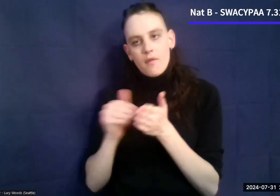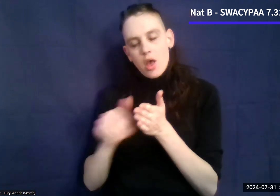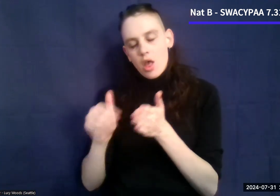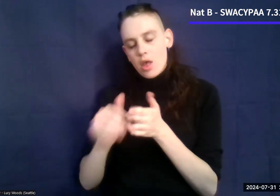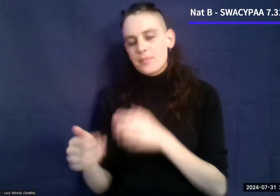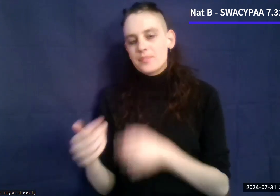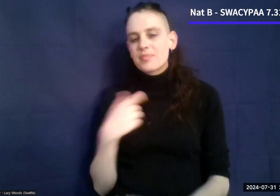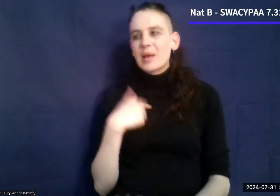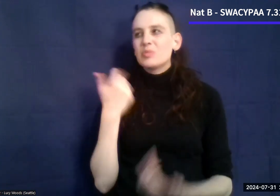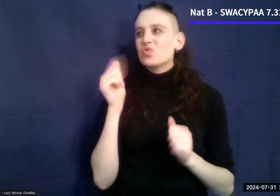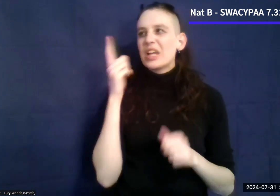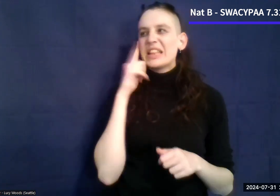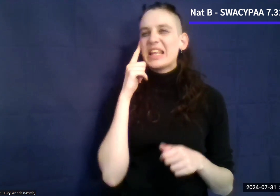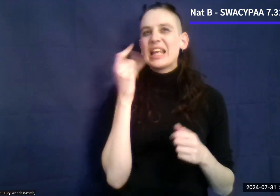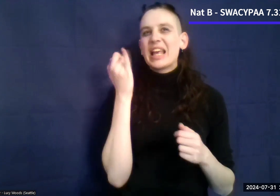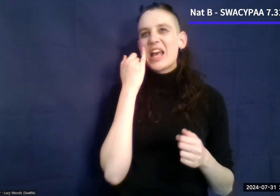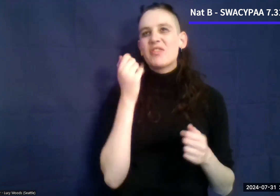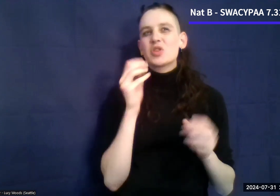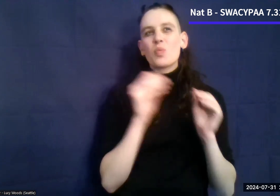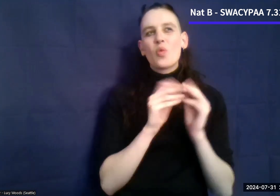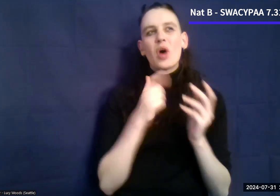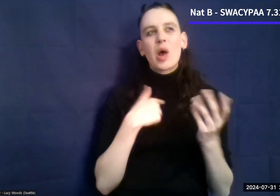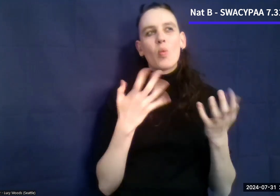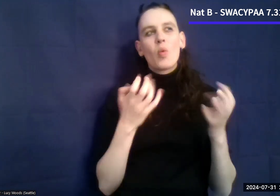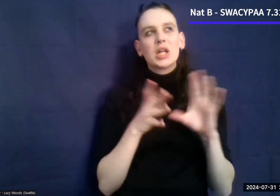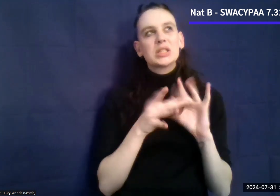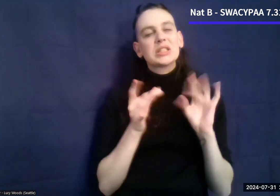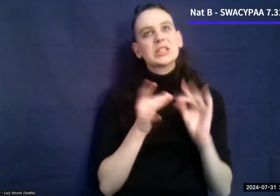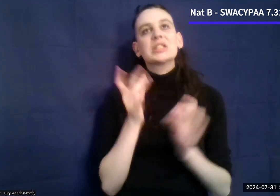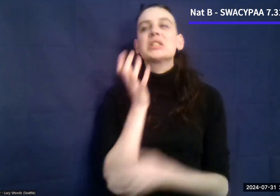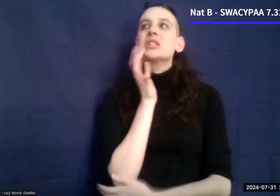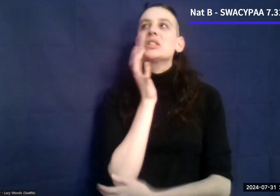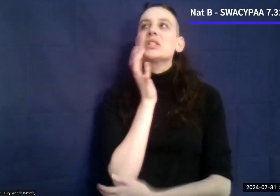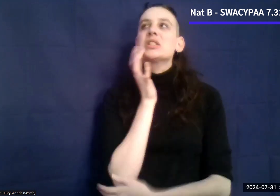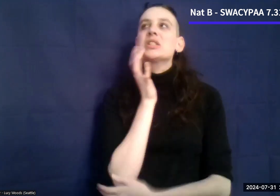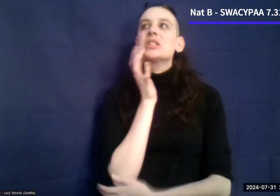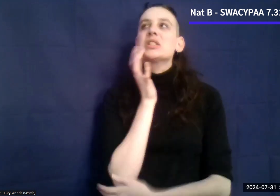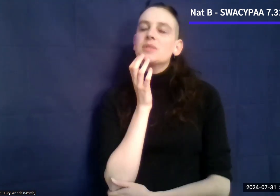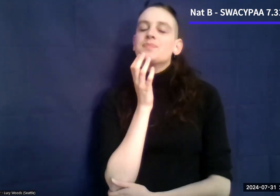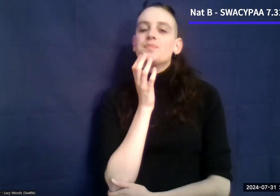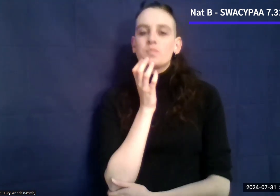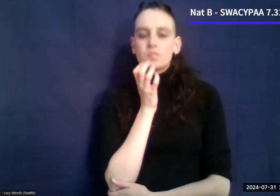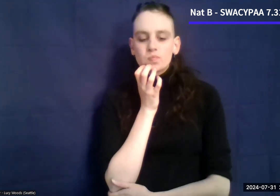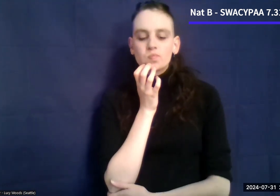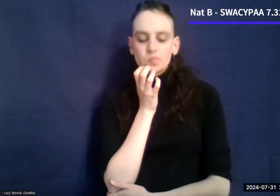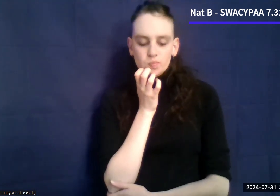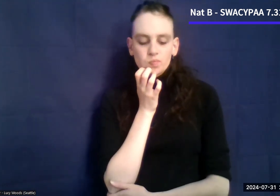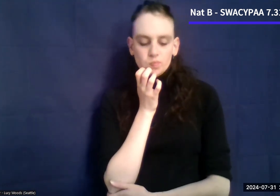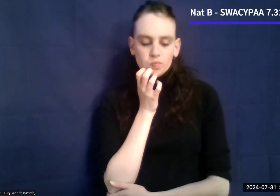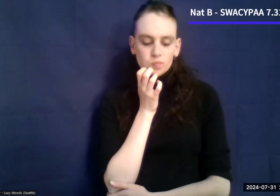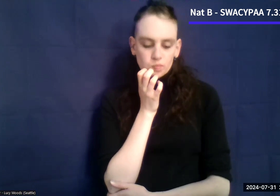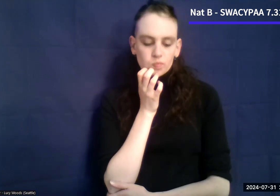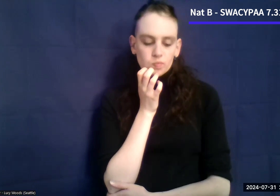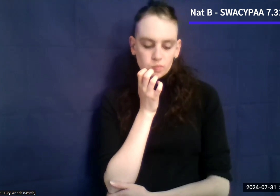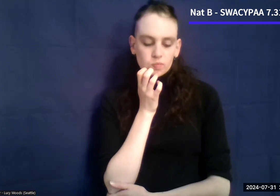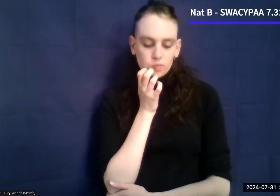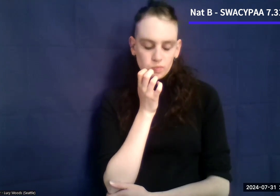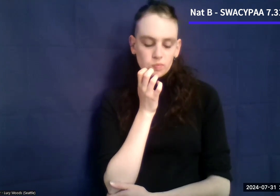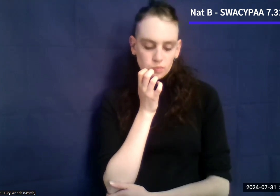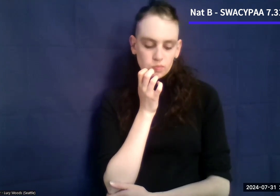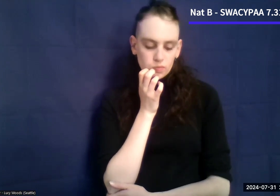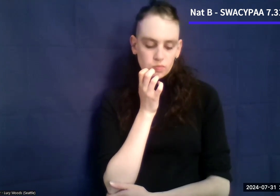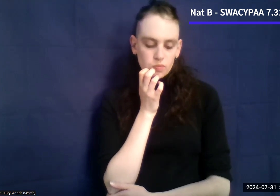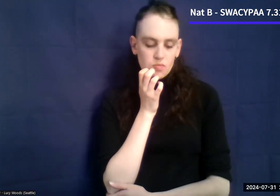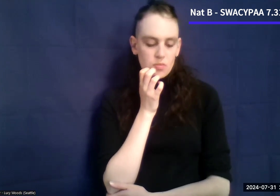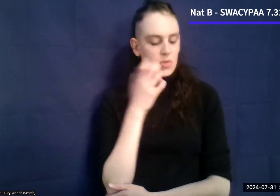wanted to say. Um, you know, uh, I've gotten a new lease on life